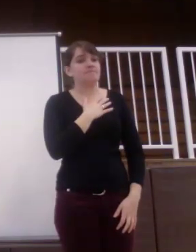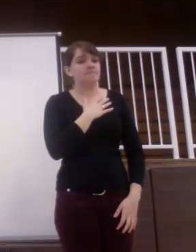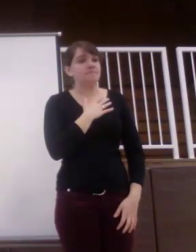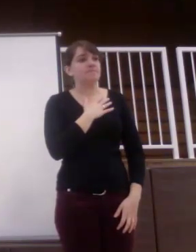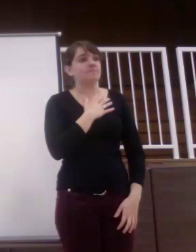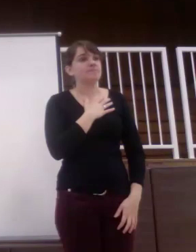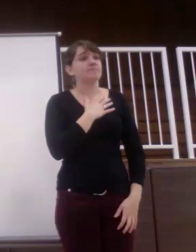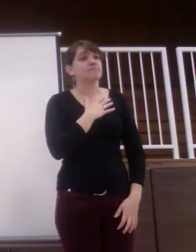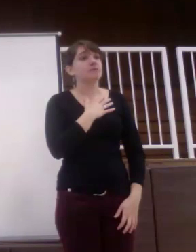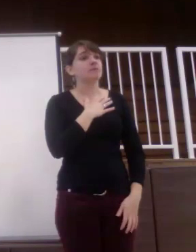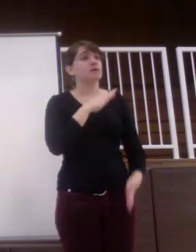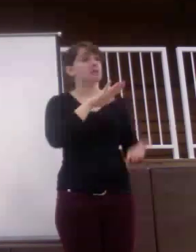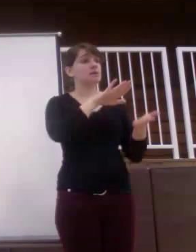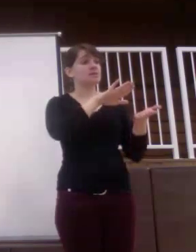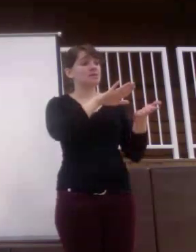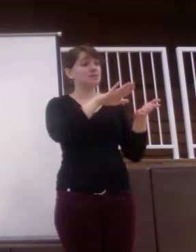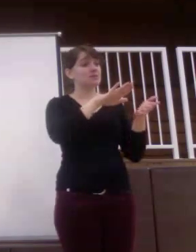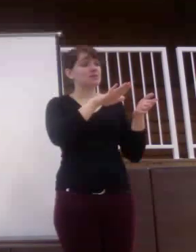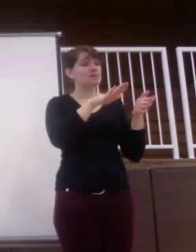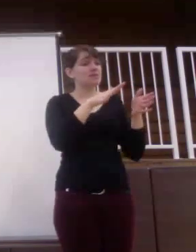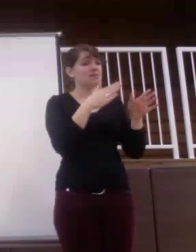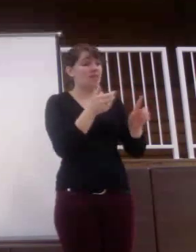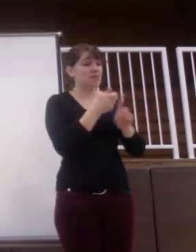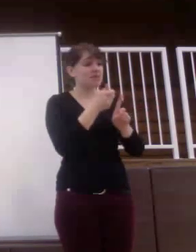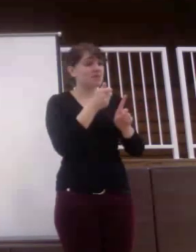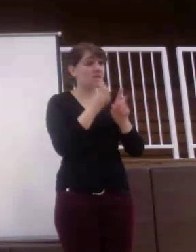But death is not so for most of us.